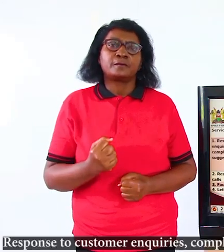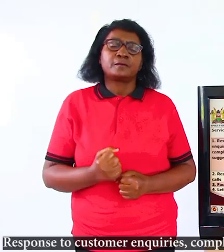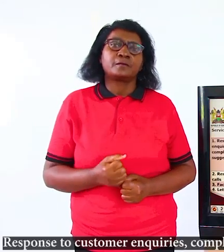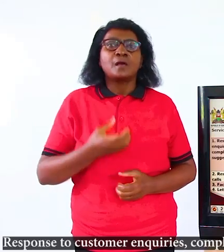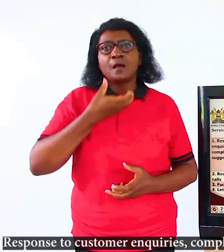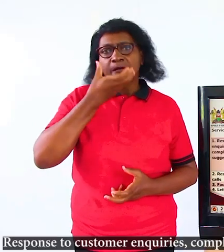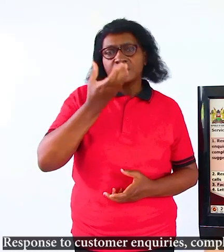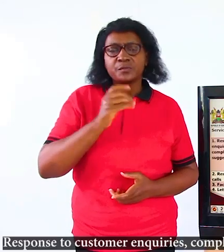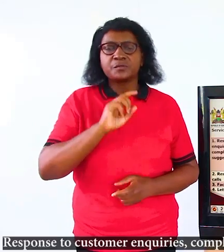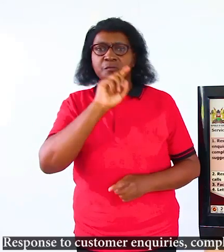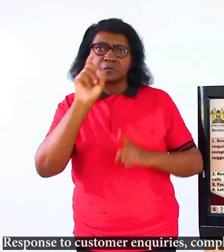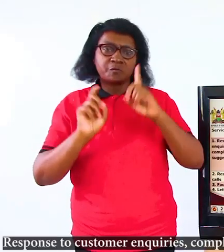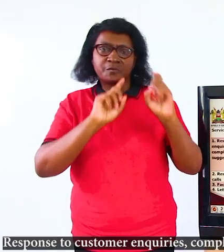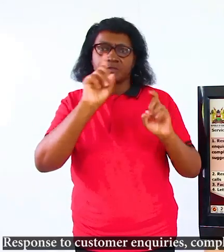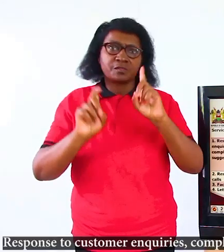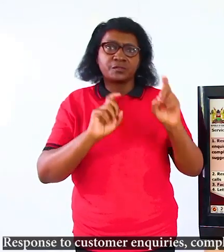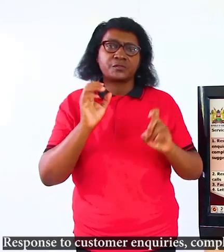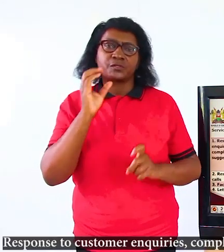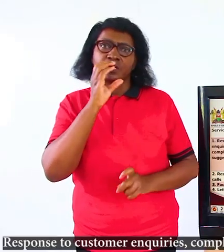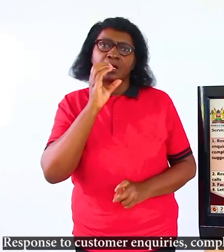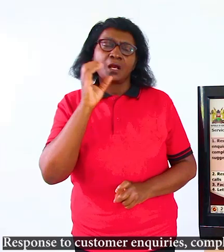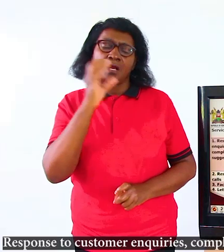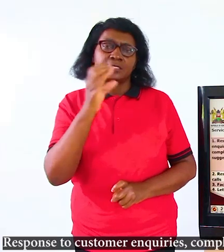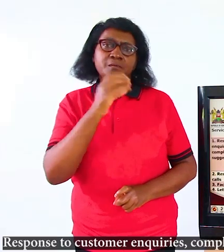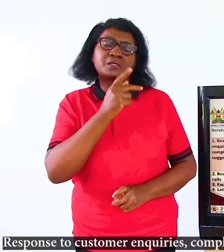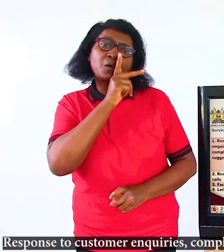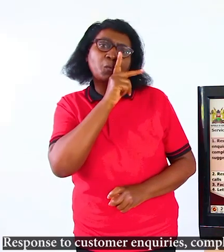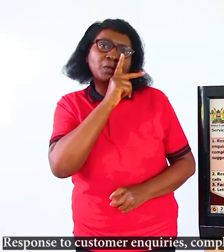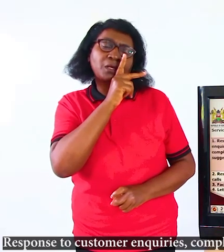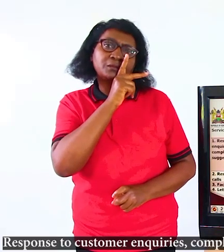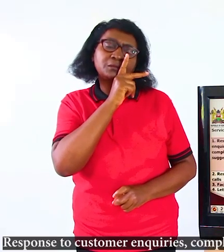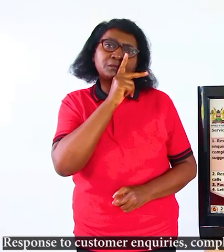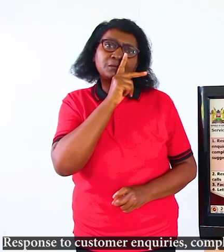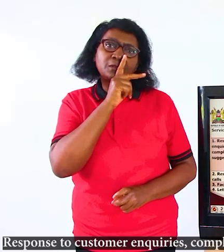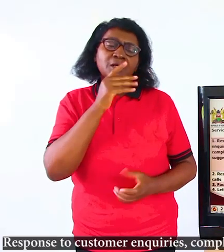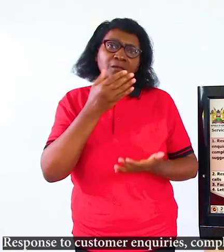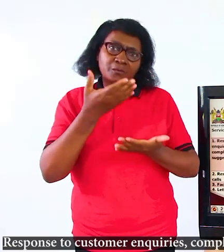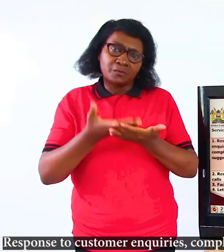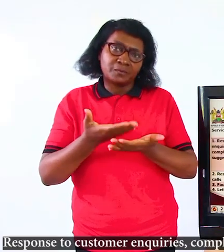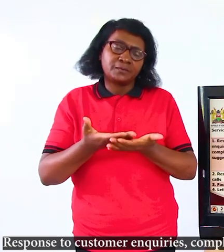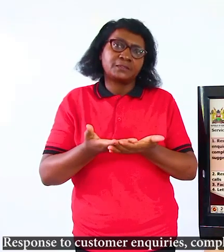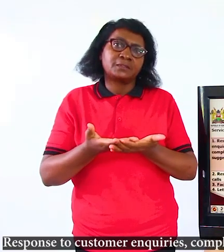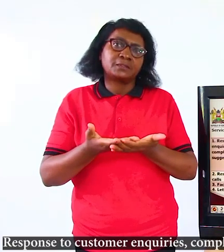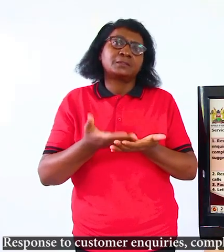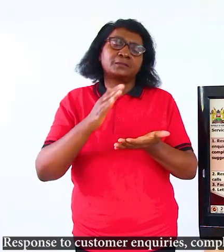Response to customer inquiries, complaints, compliments, and